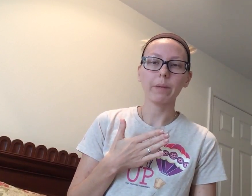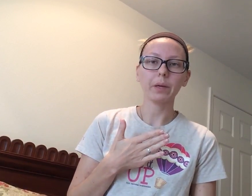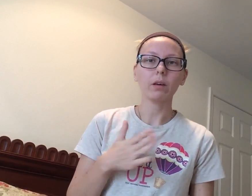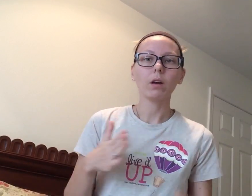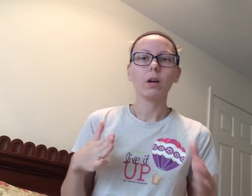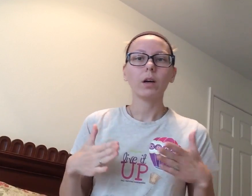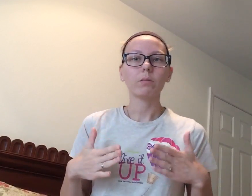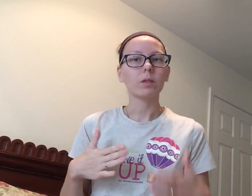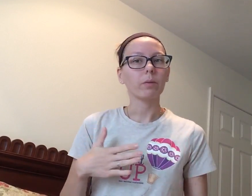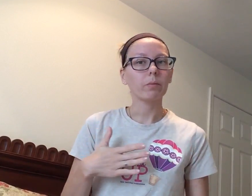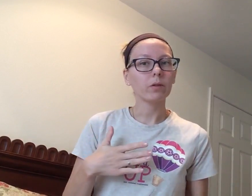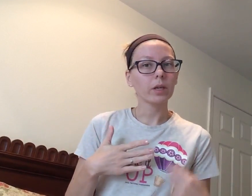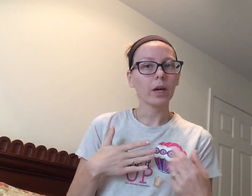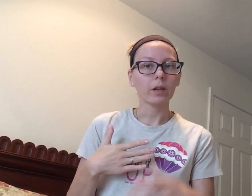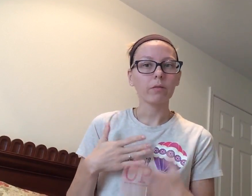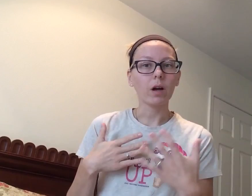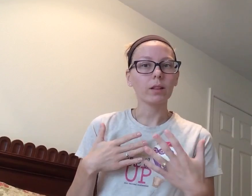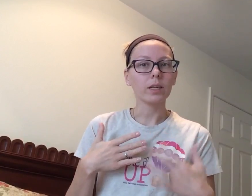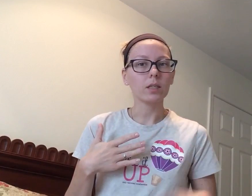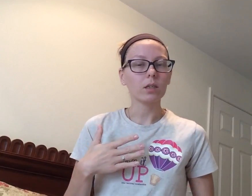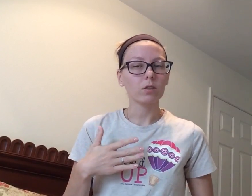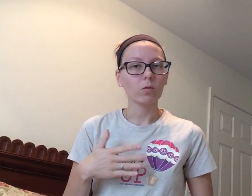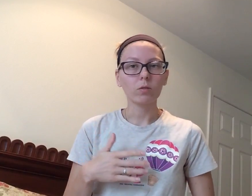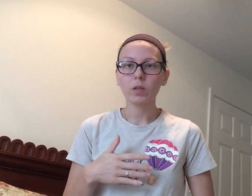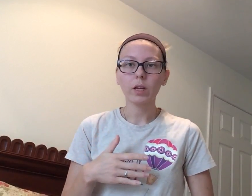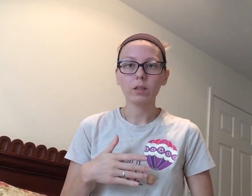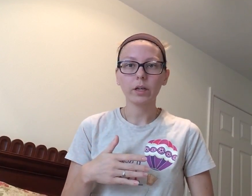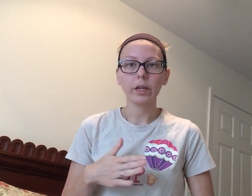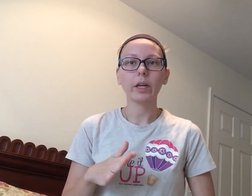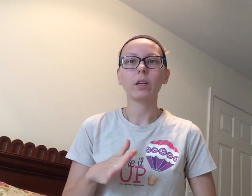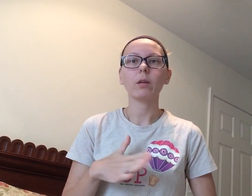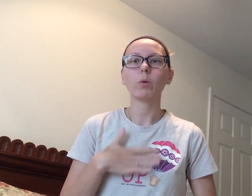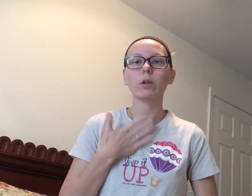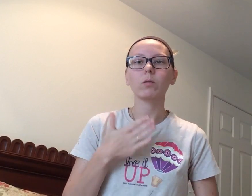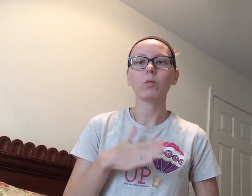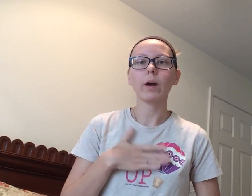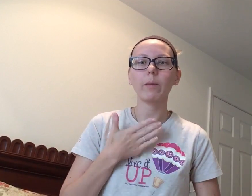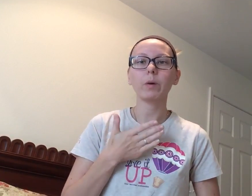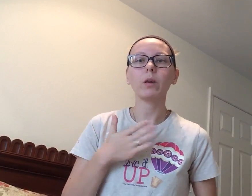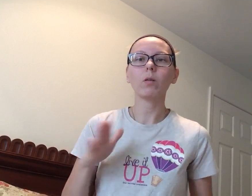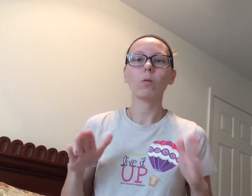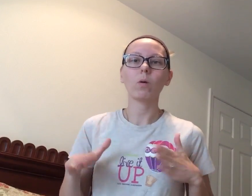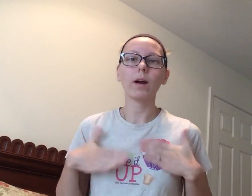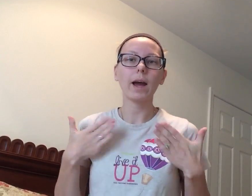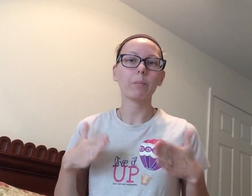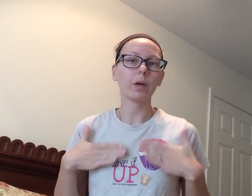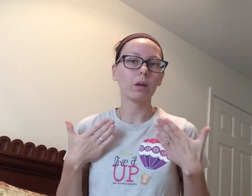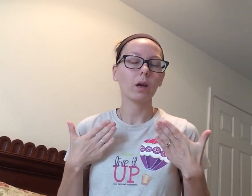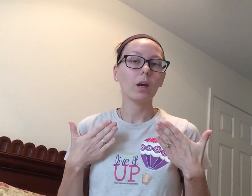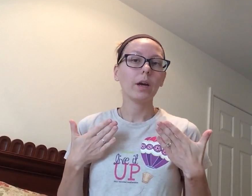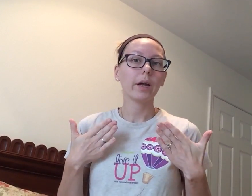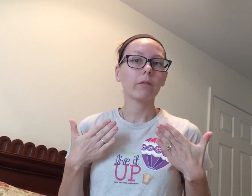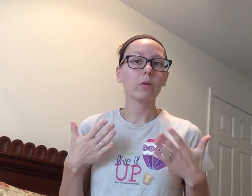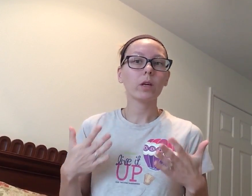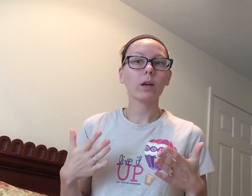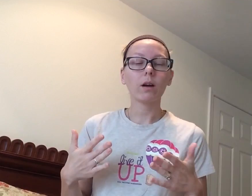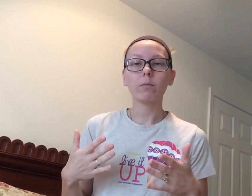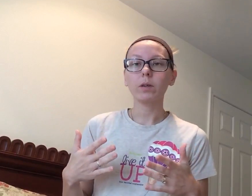happy. Some people, again, have gotten lazy and don't use that second hand anymore. So happy or happy. And if you think it's